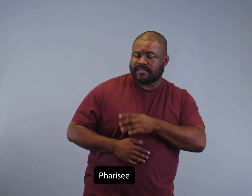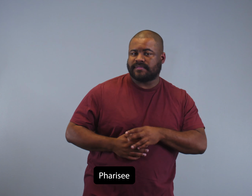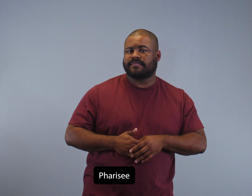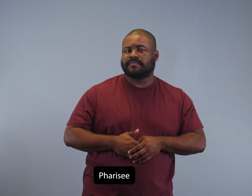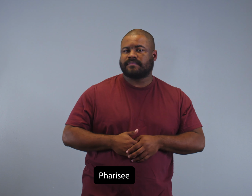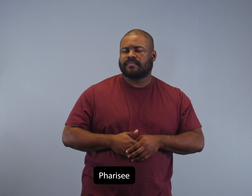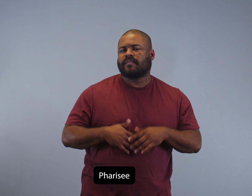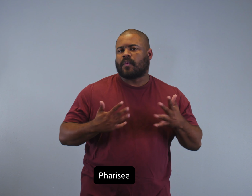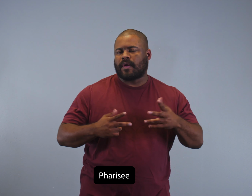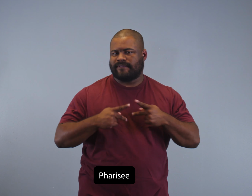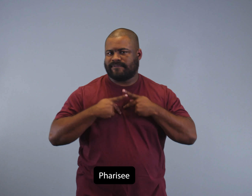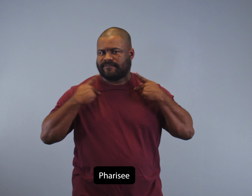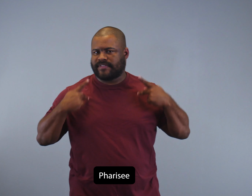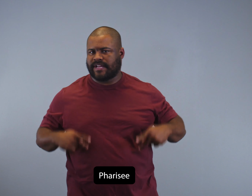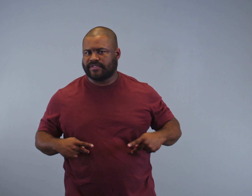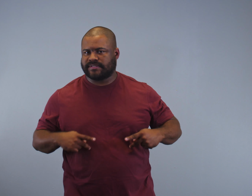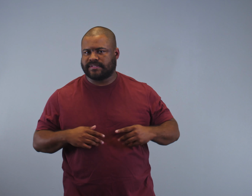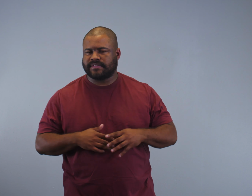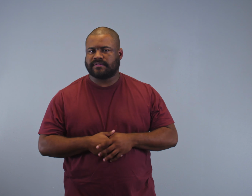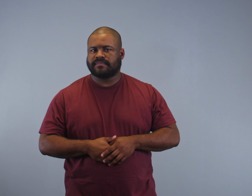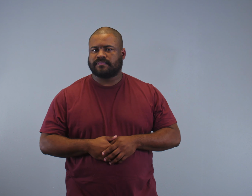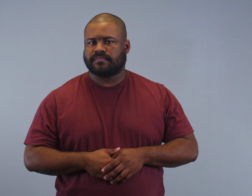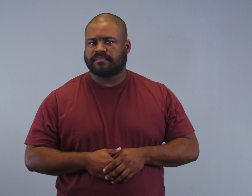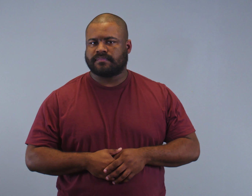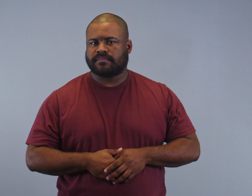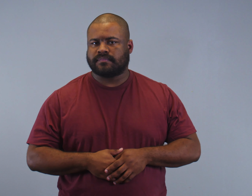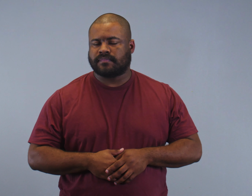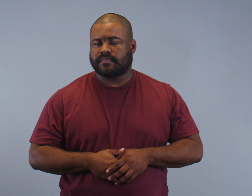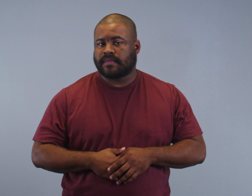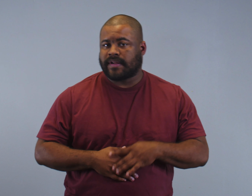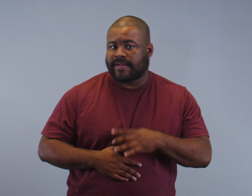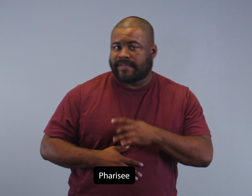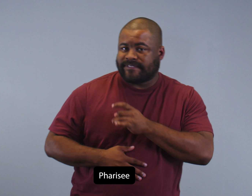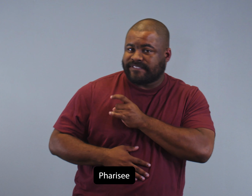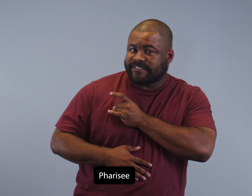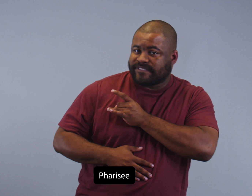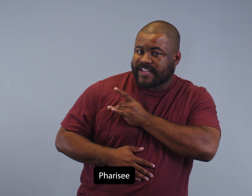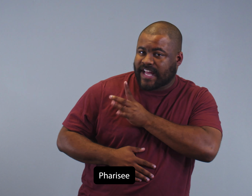pharisee,